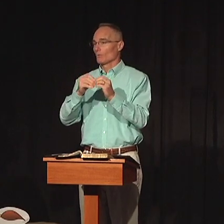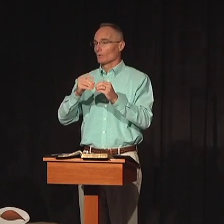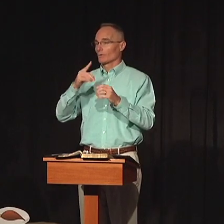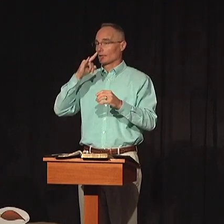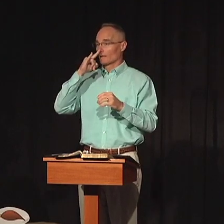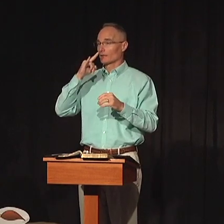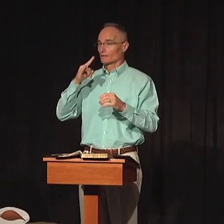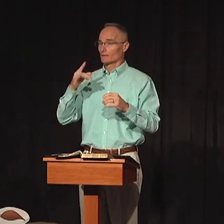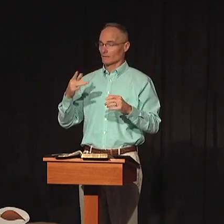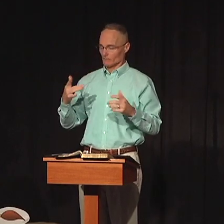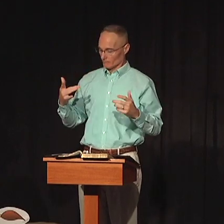notice more and more kids,